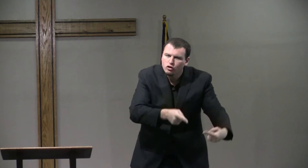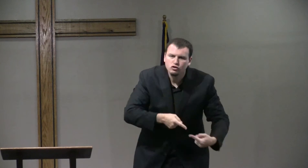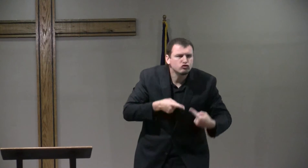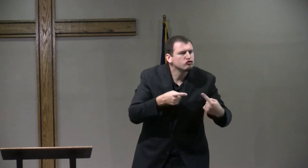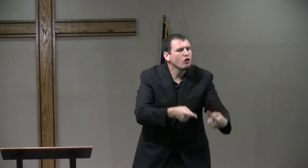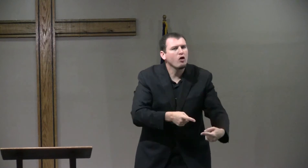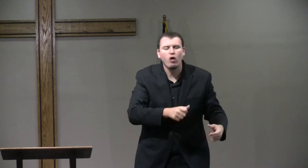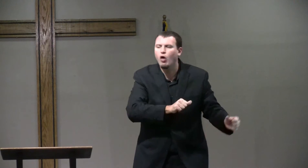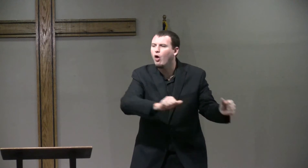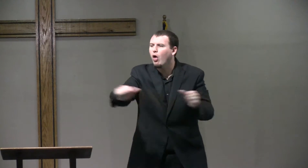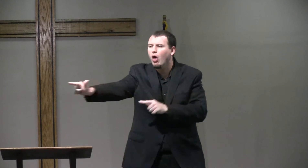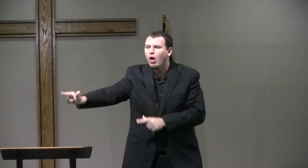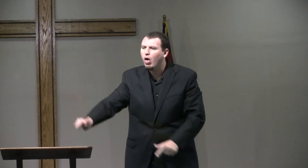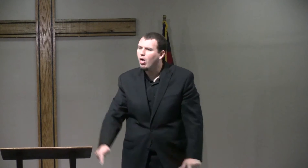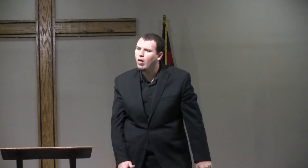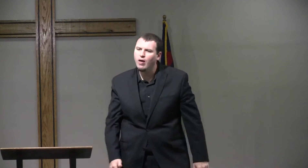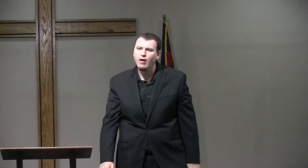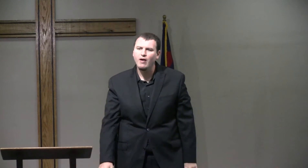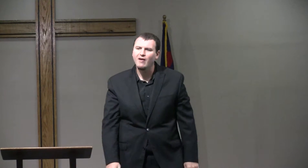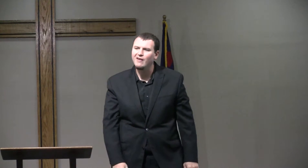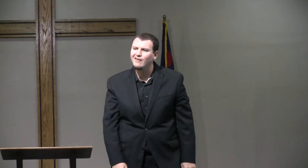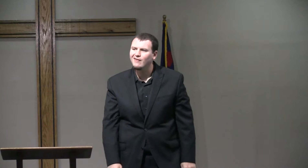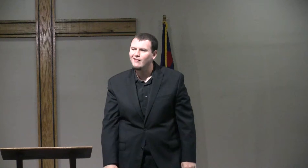all struggle.